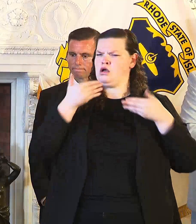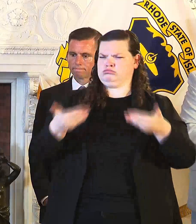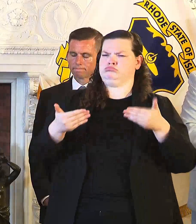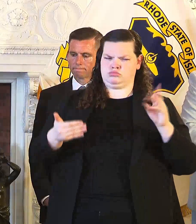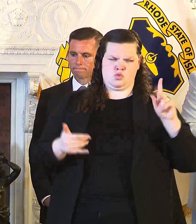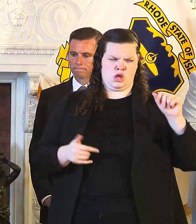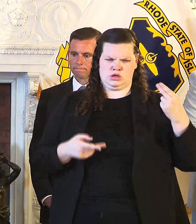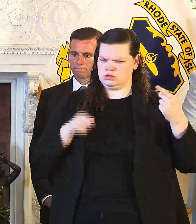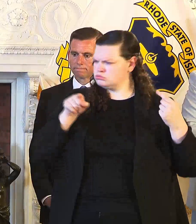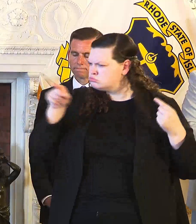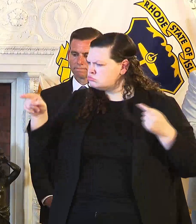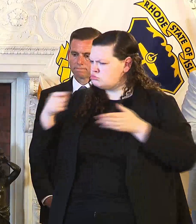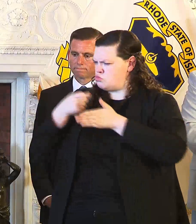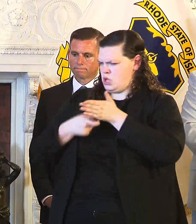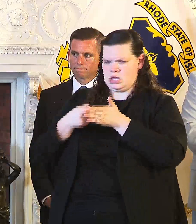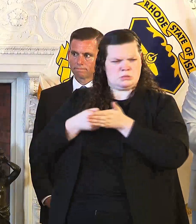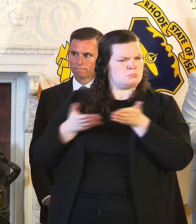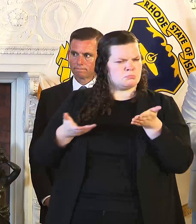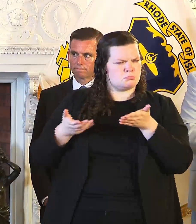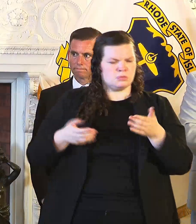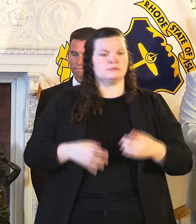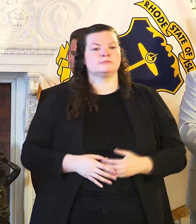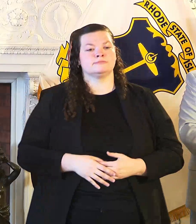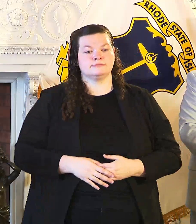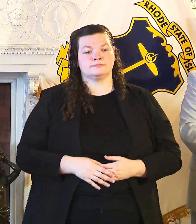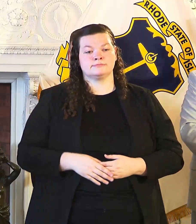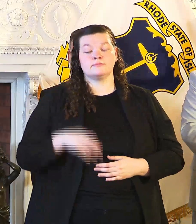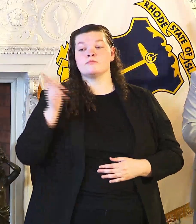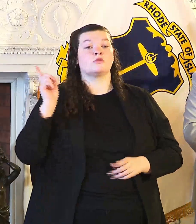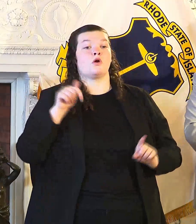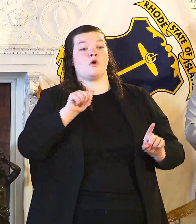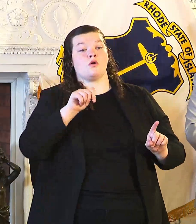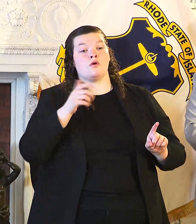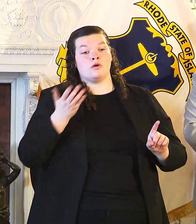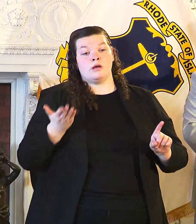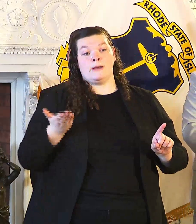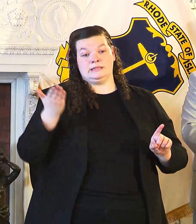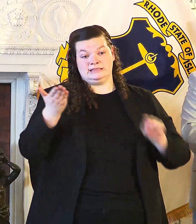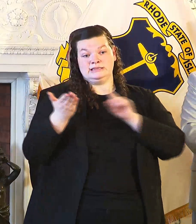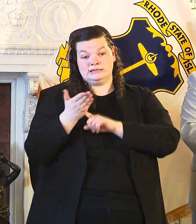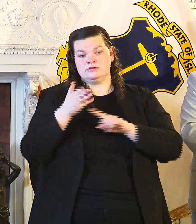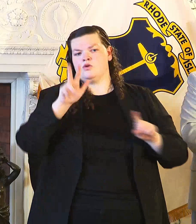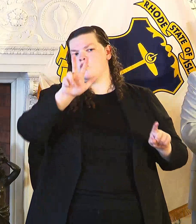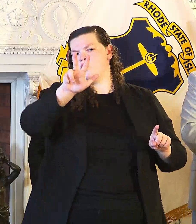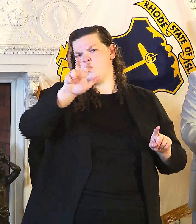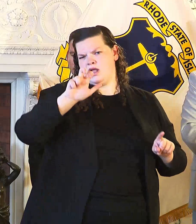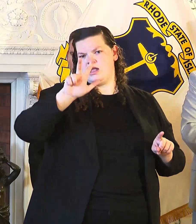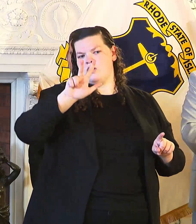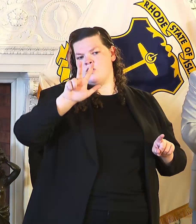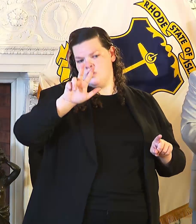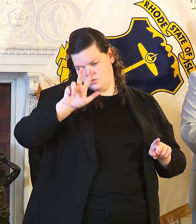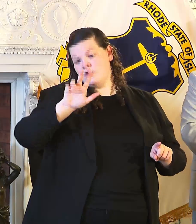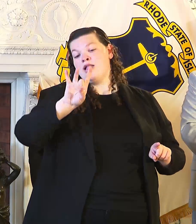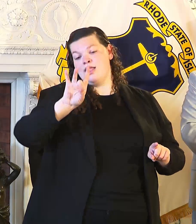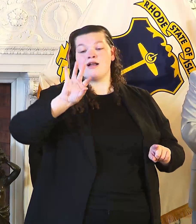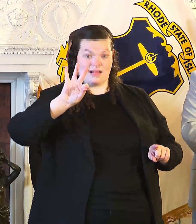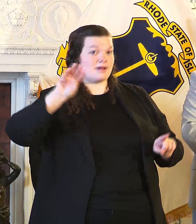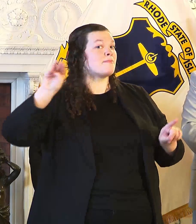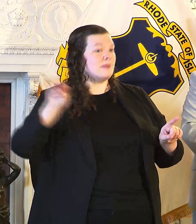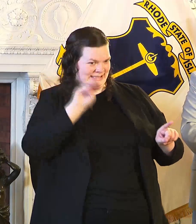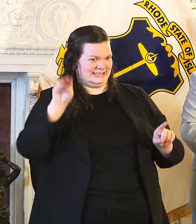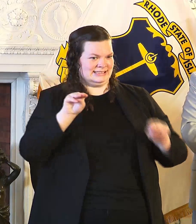The other bid was, I believe, $389 million. And the difference